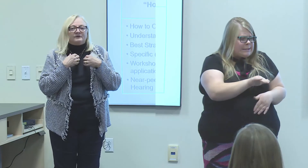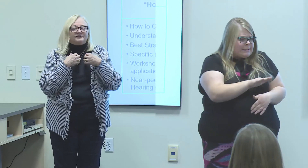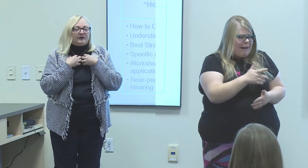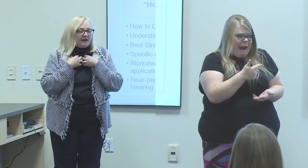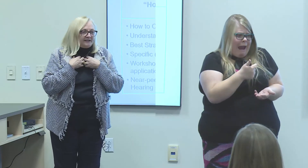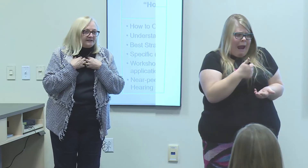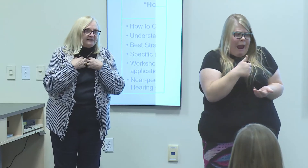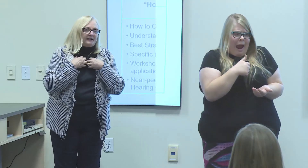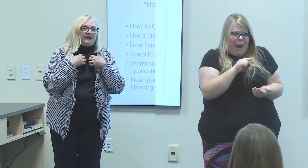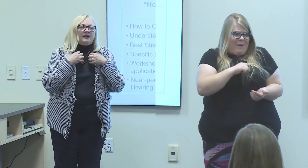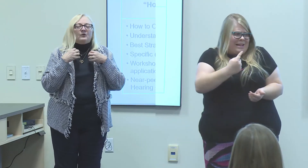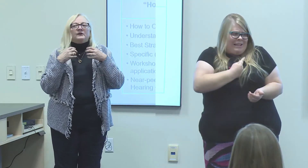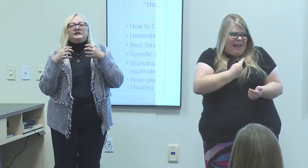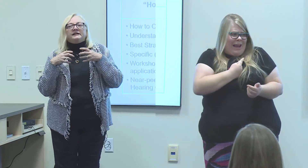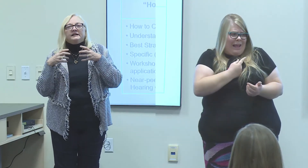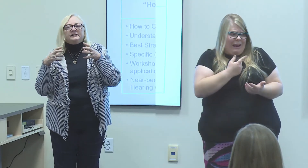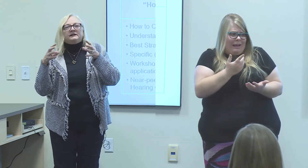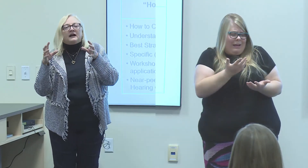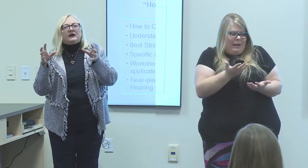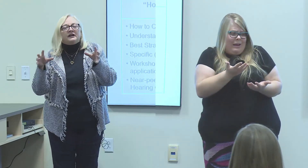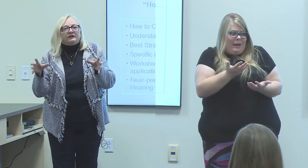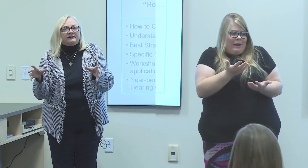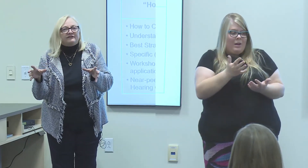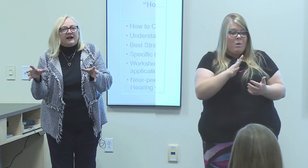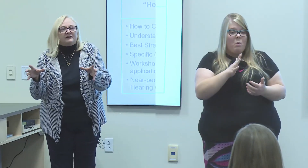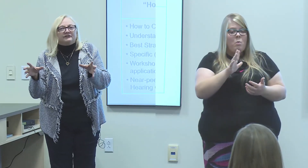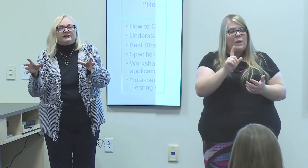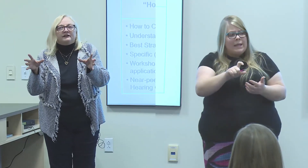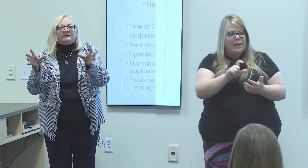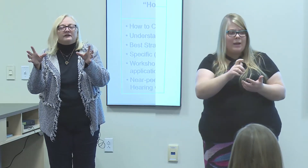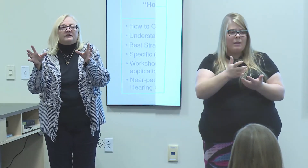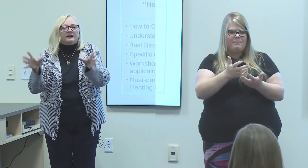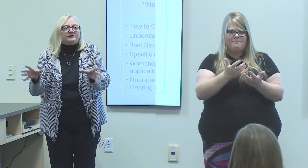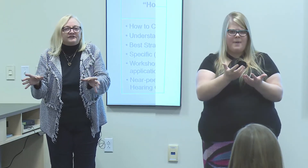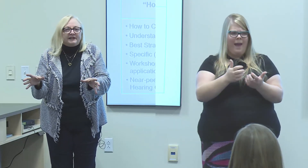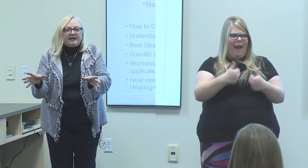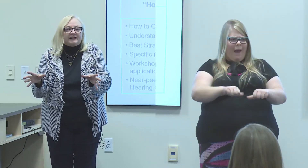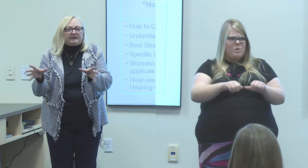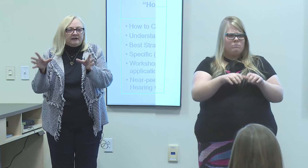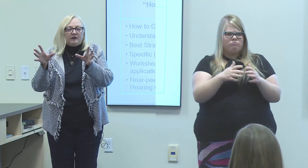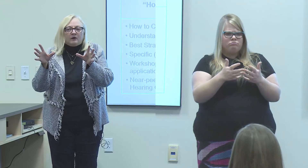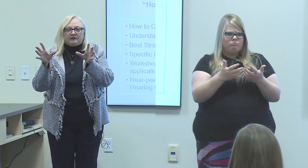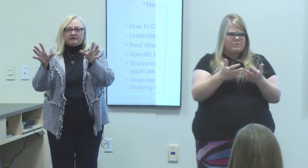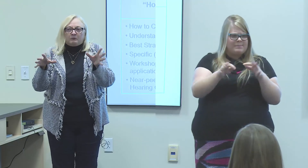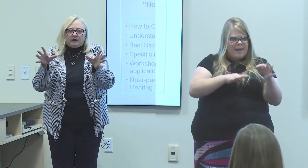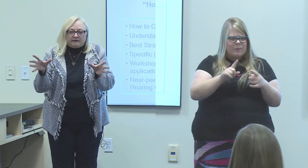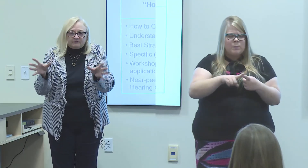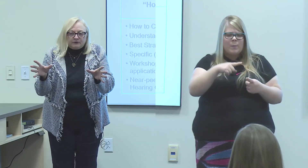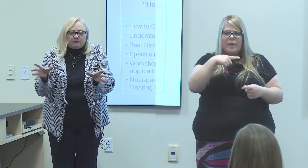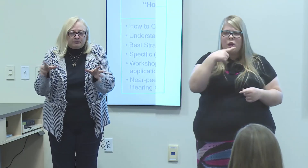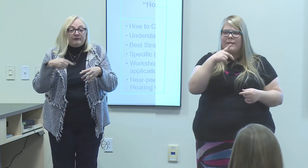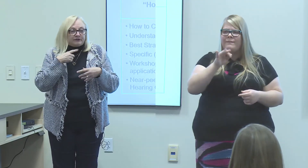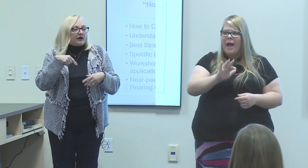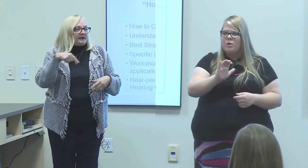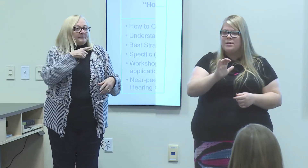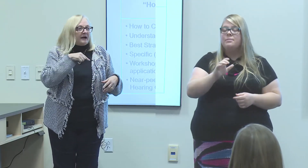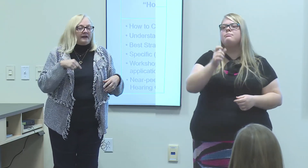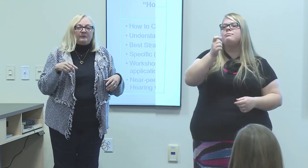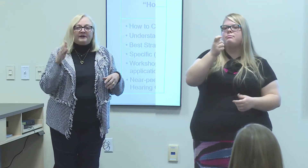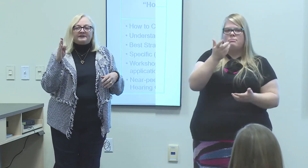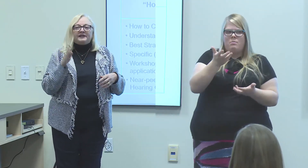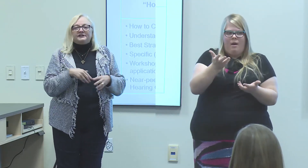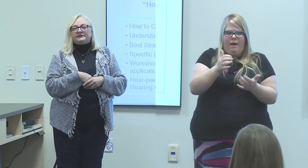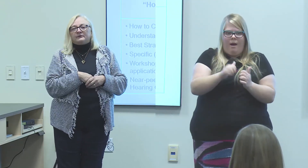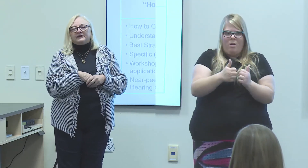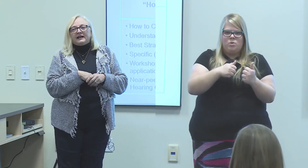and said, oh, we're so isolated. We need our hearing faculty to understand what we were talking about in